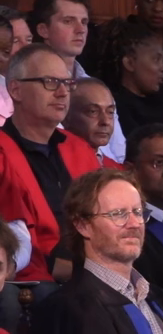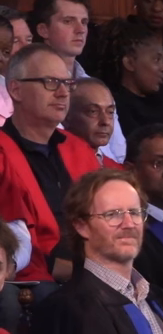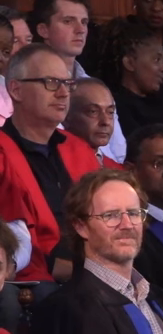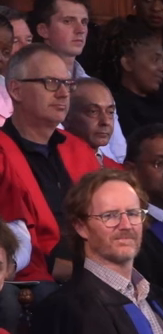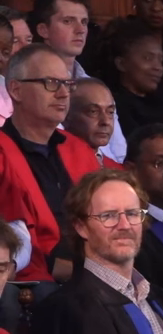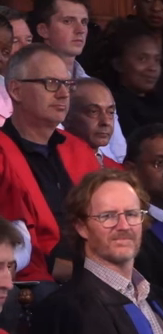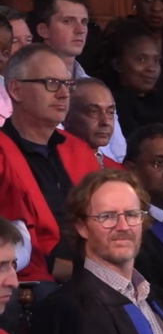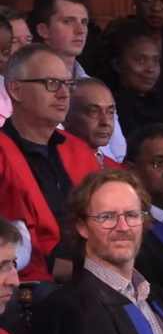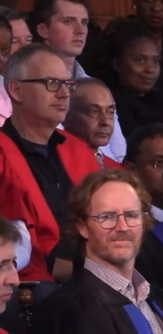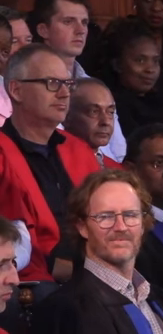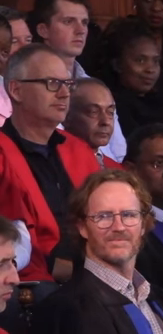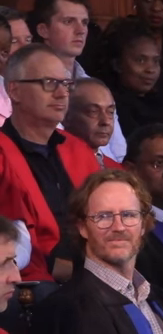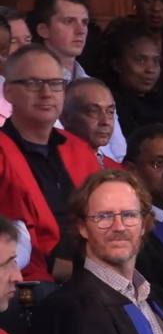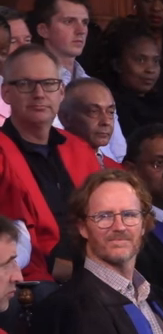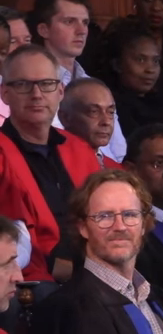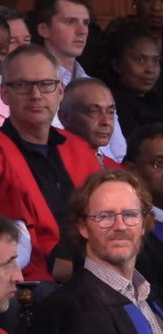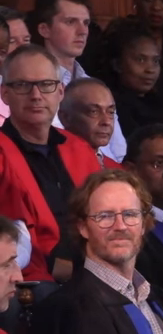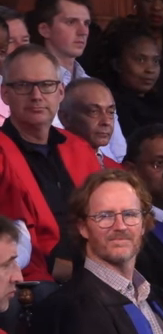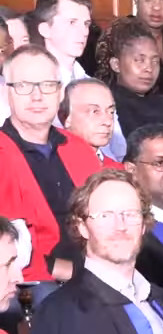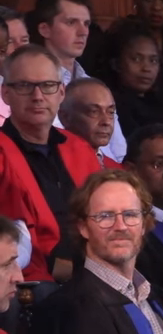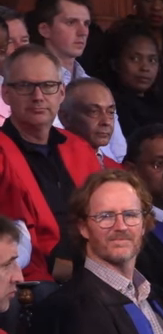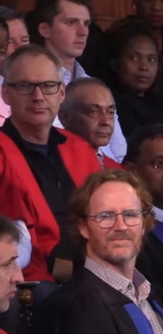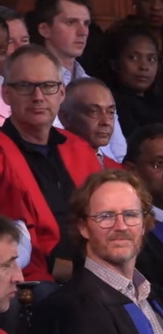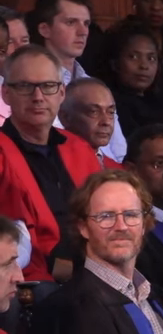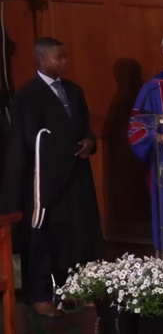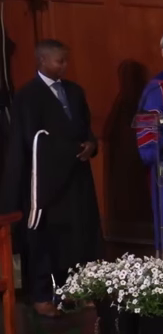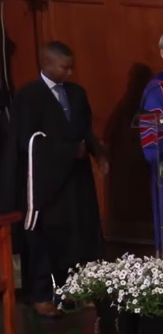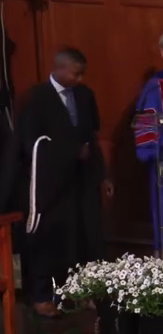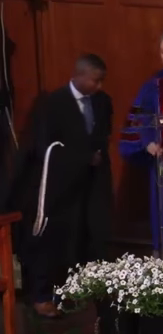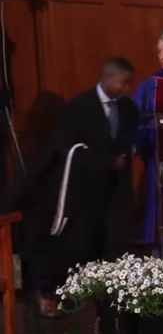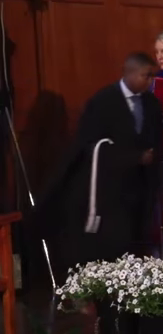For the degree of Master of Laws in Commercial Law, Luyanda Njabulo Gumede.